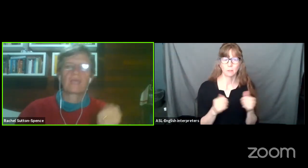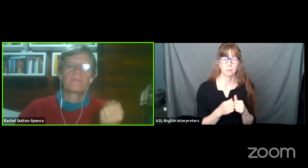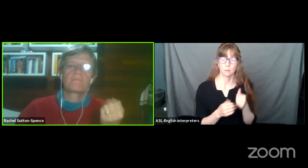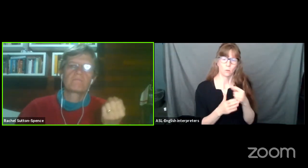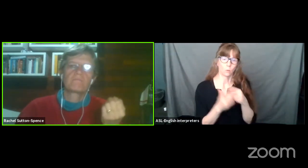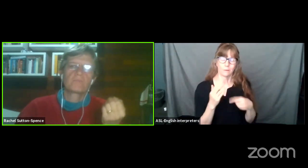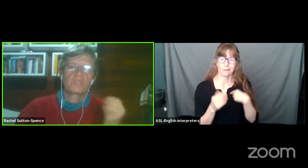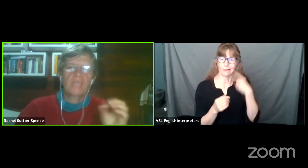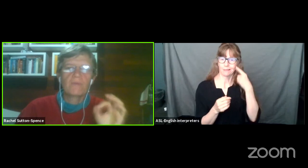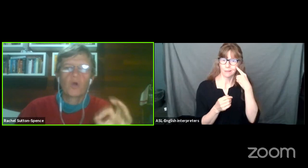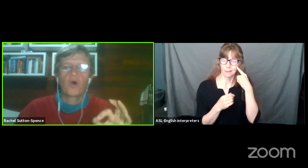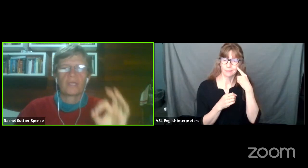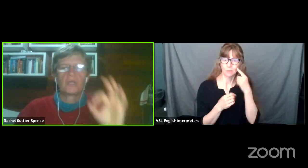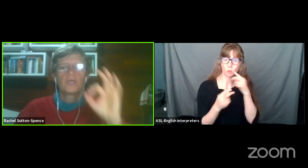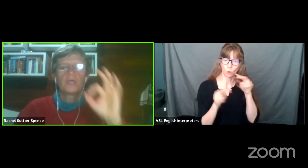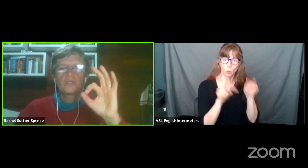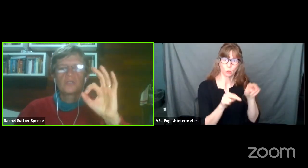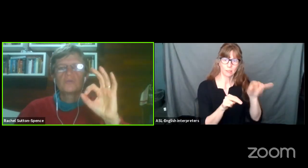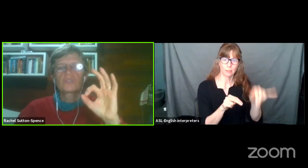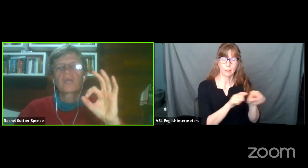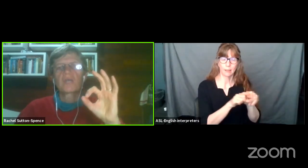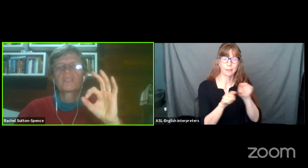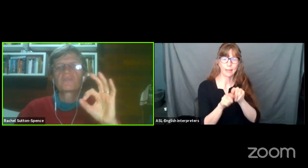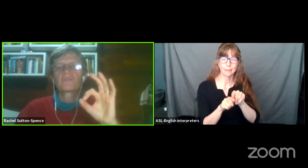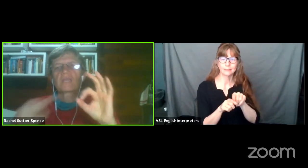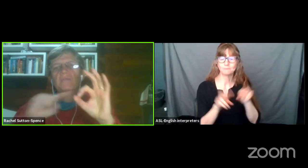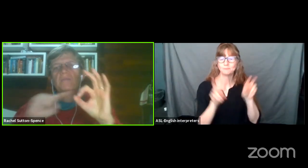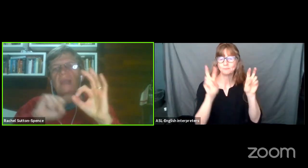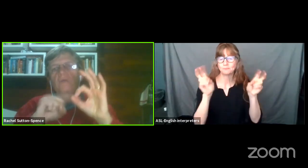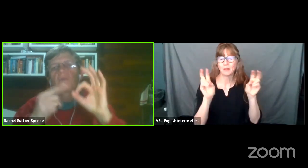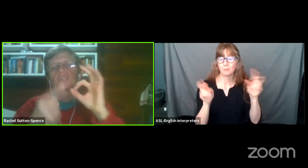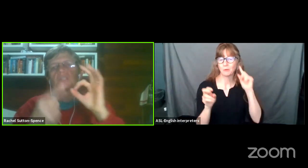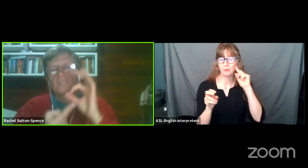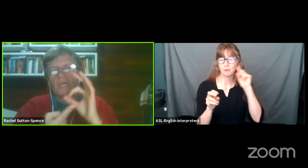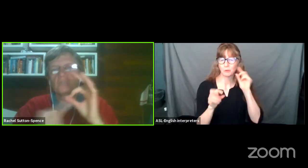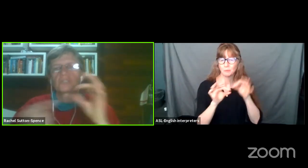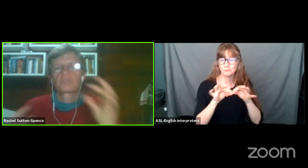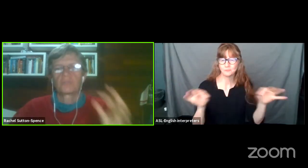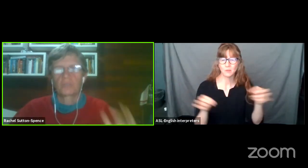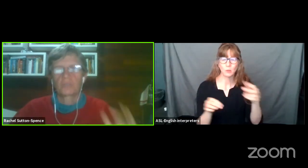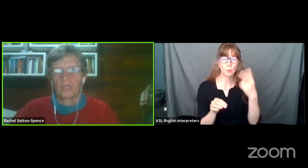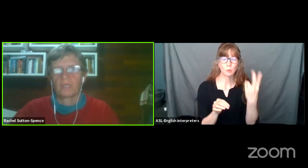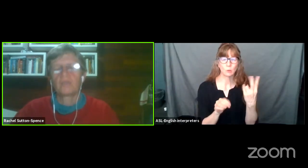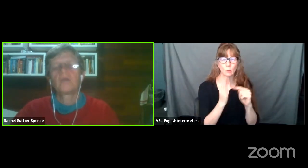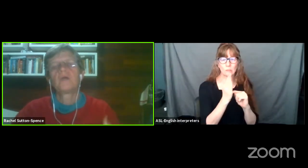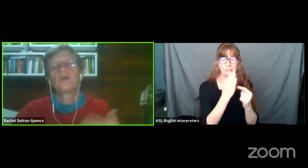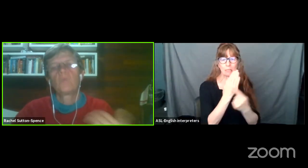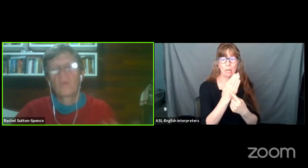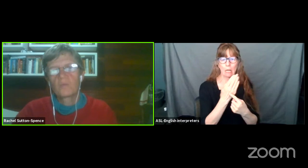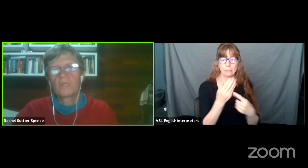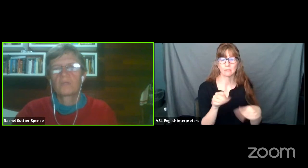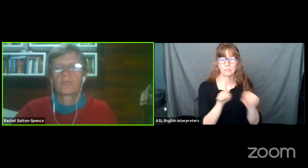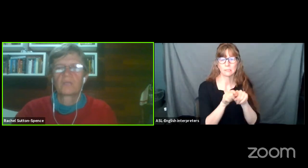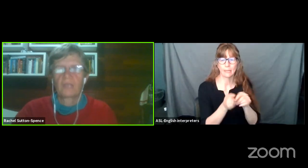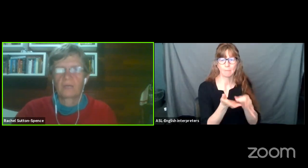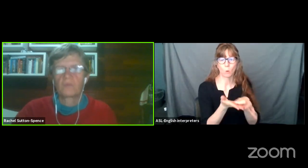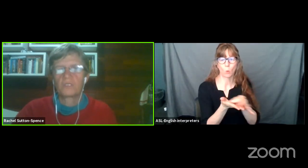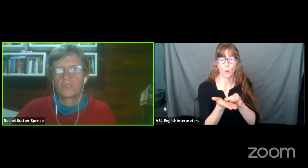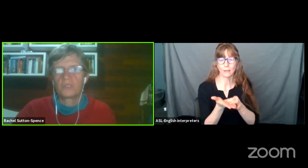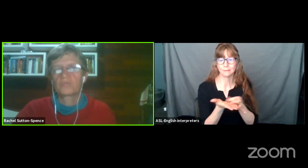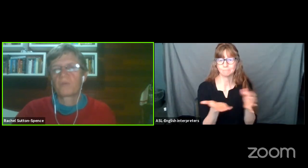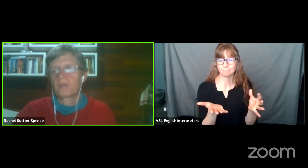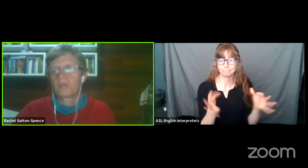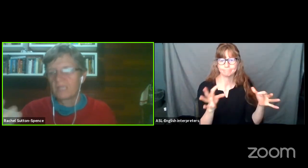the same coin, 2 sides of the same language and cultural coin when we look at the